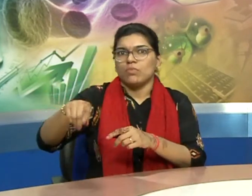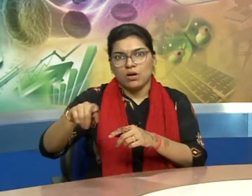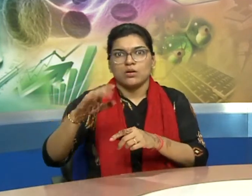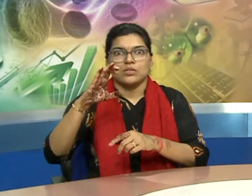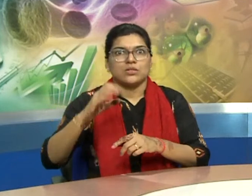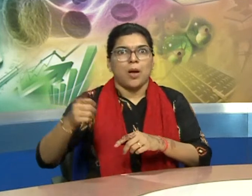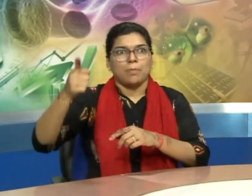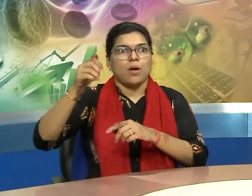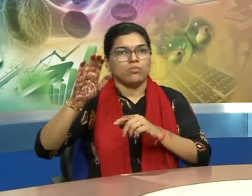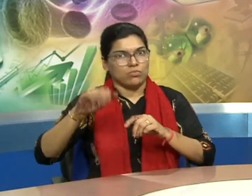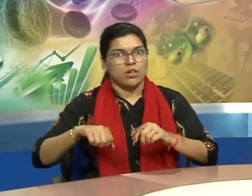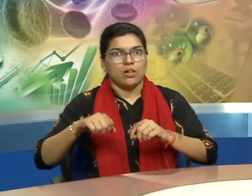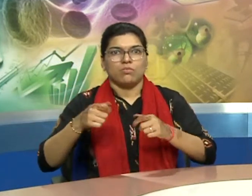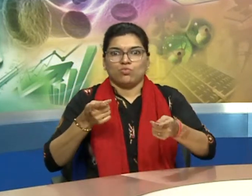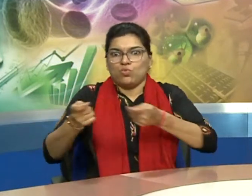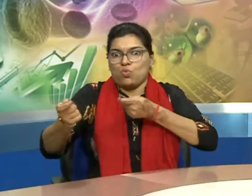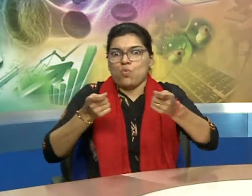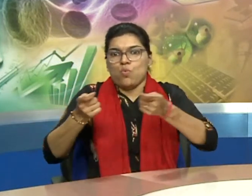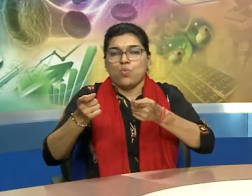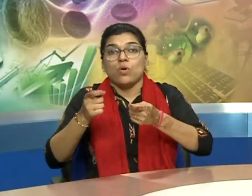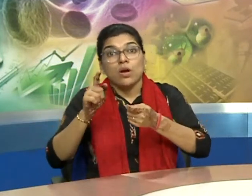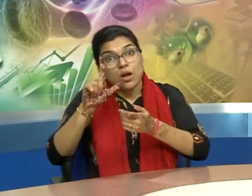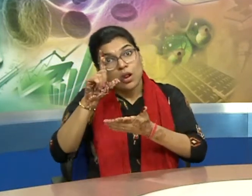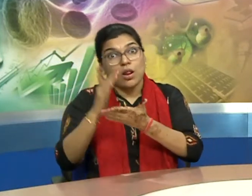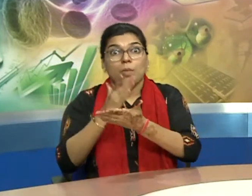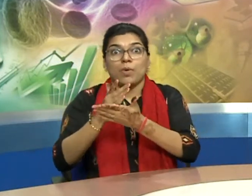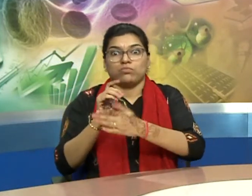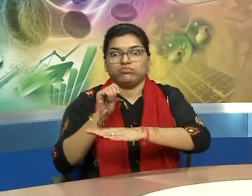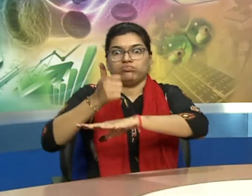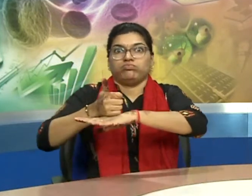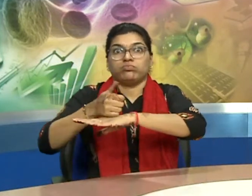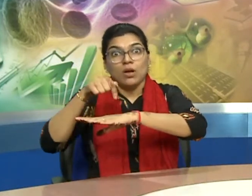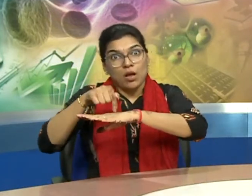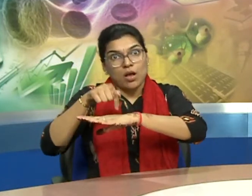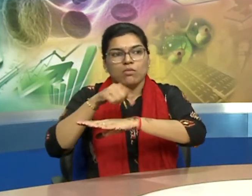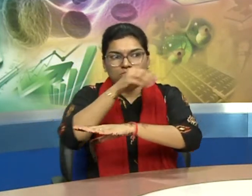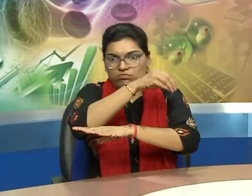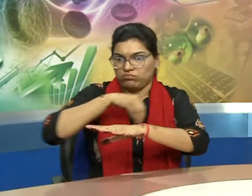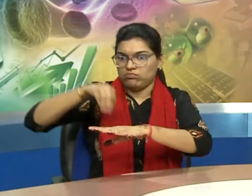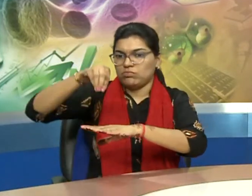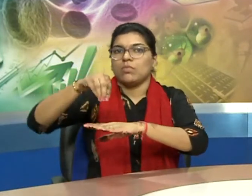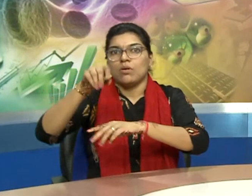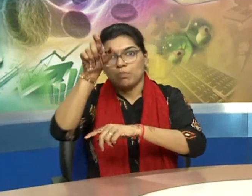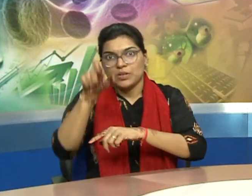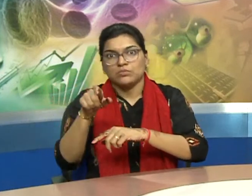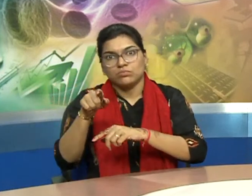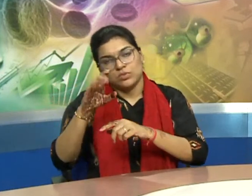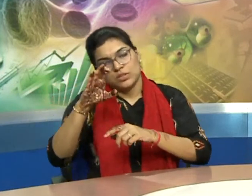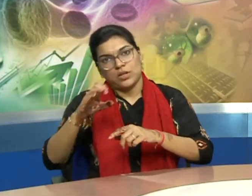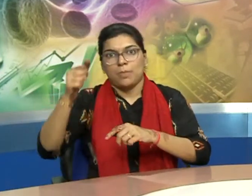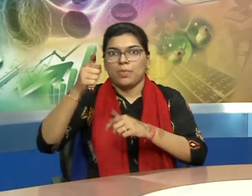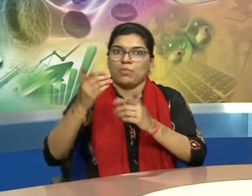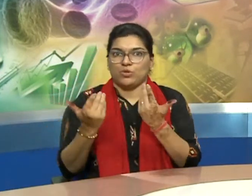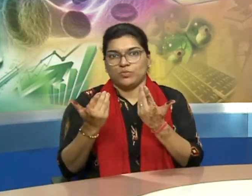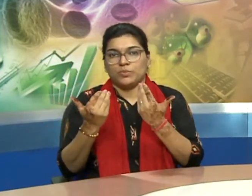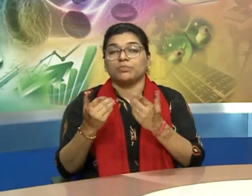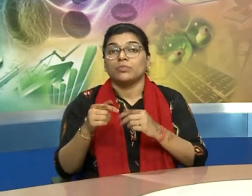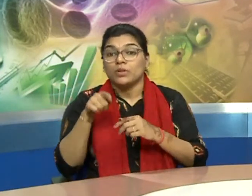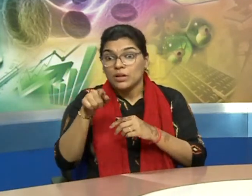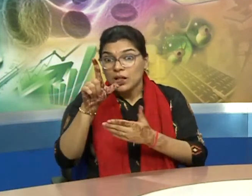So all the library committee have some members, and generally the principal happens to be the